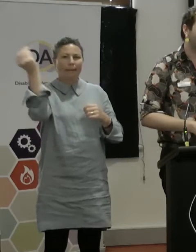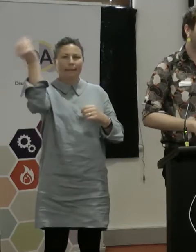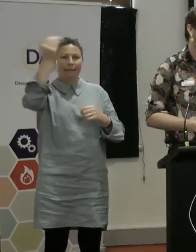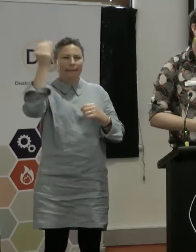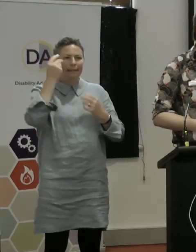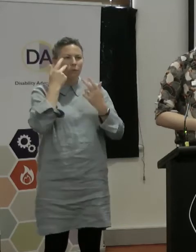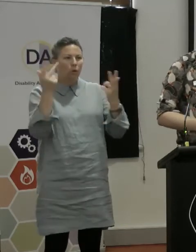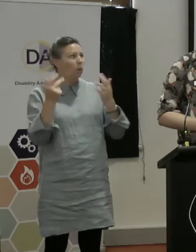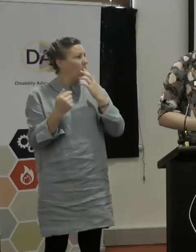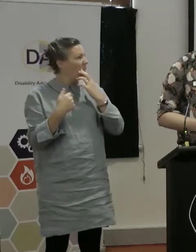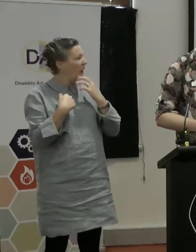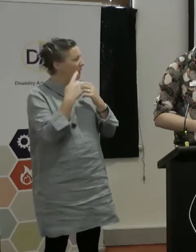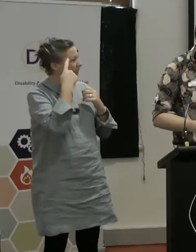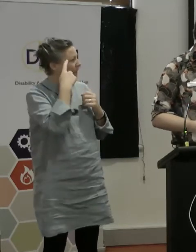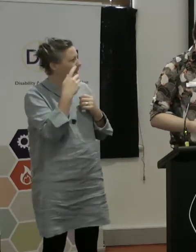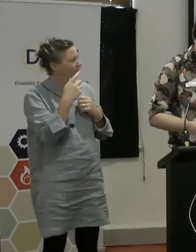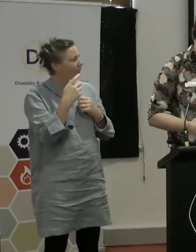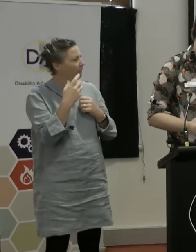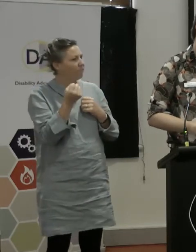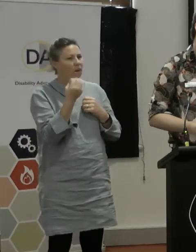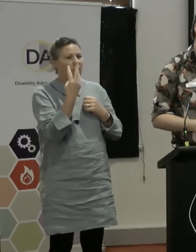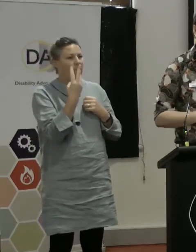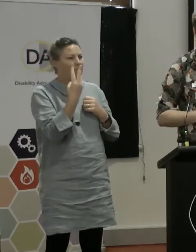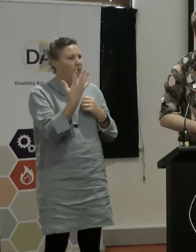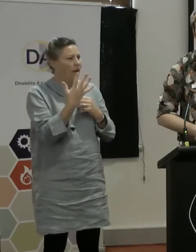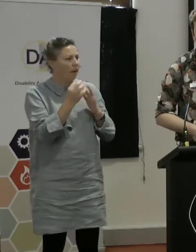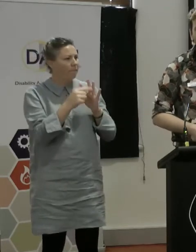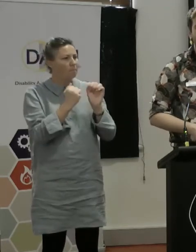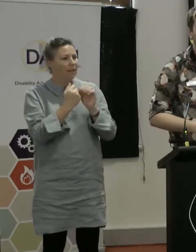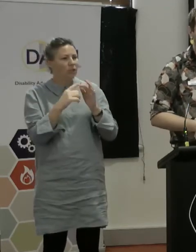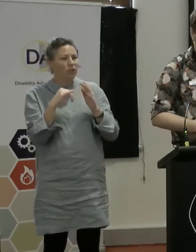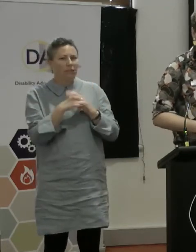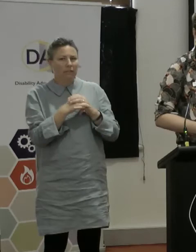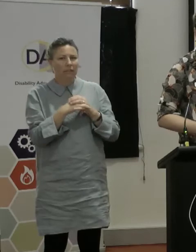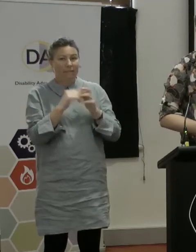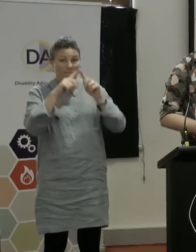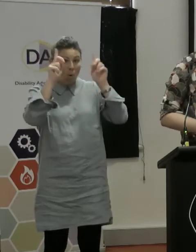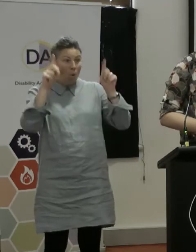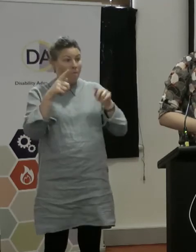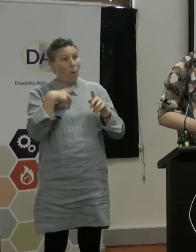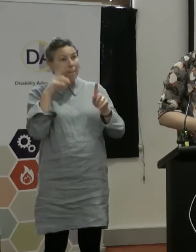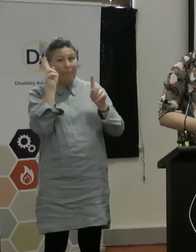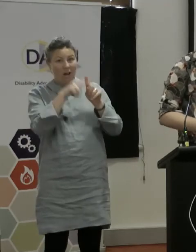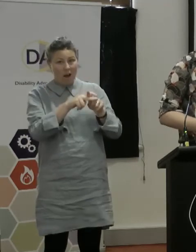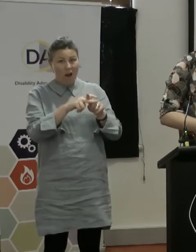it's, 35 pages? Yeah. It's a big form, and it's very